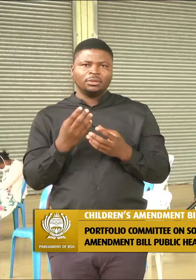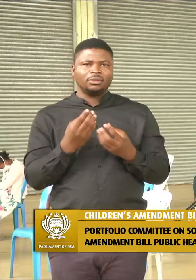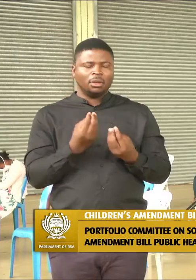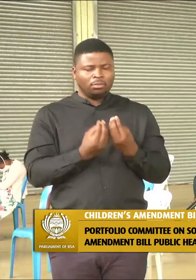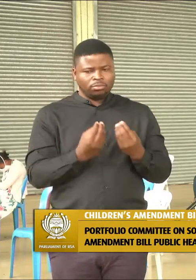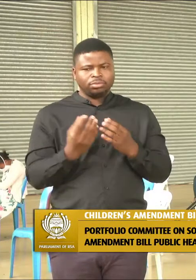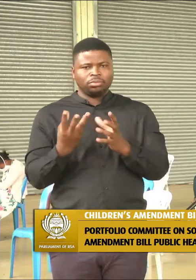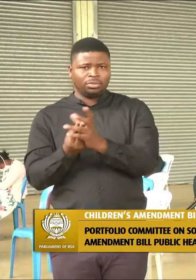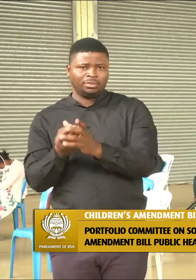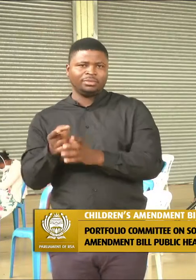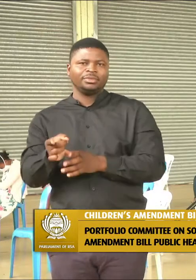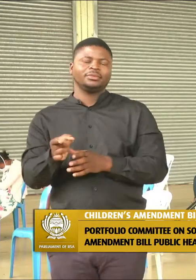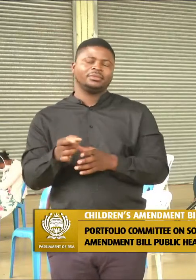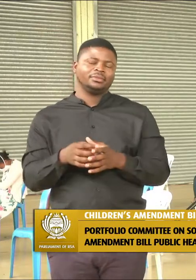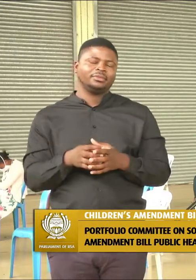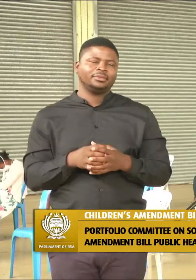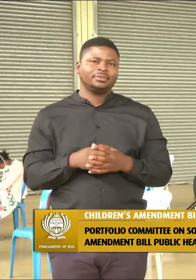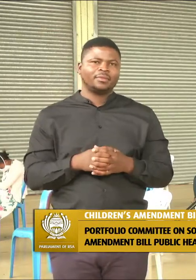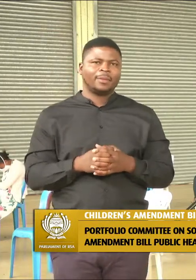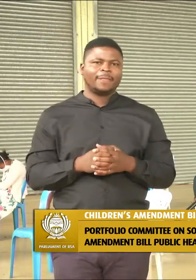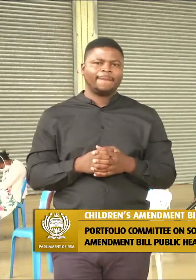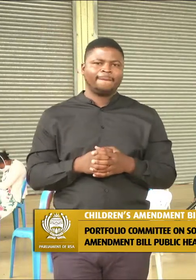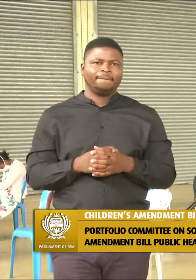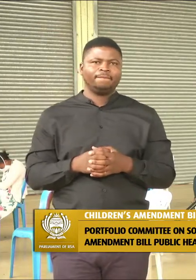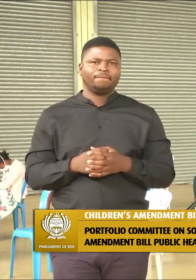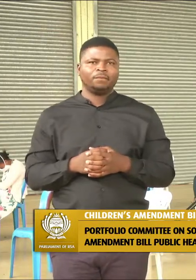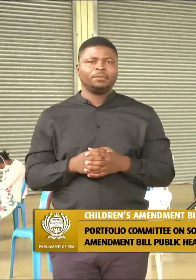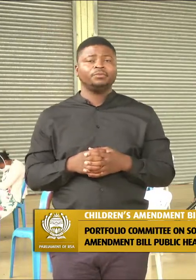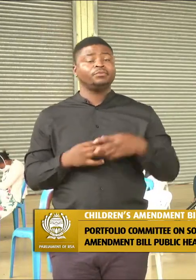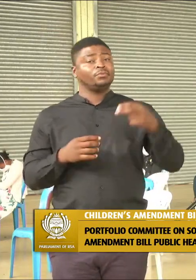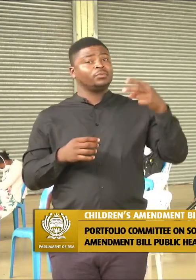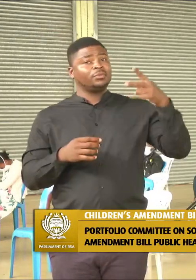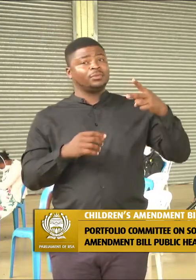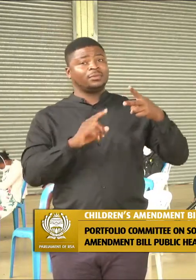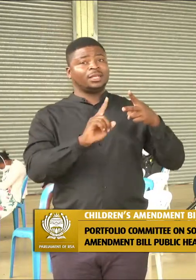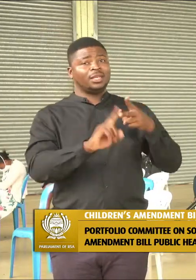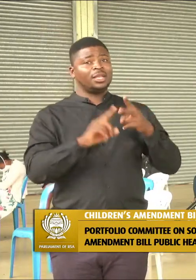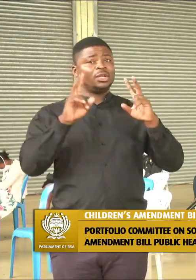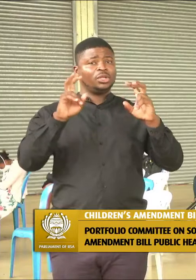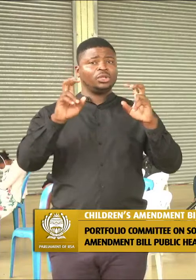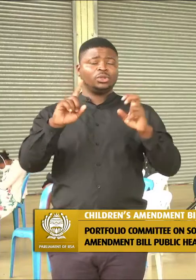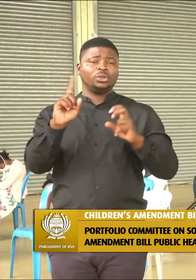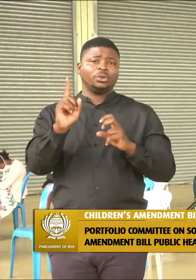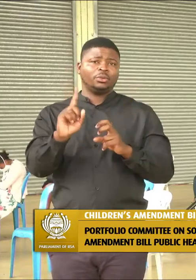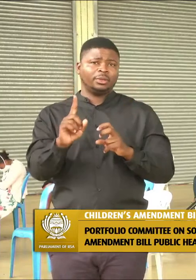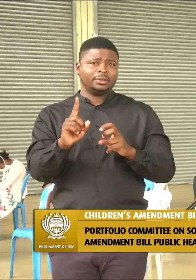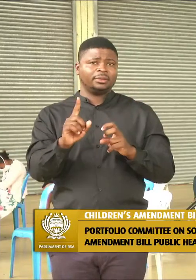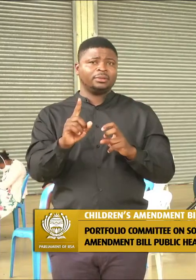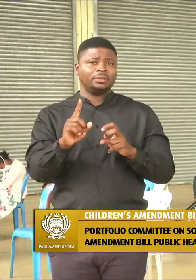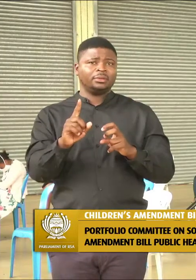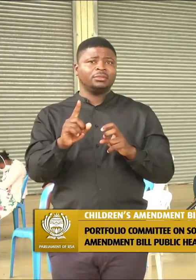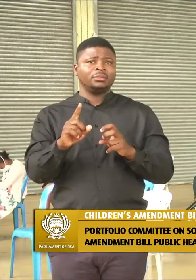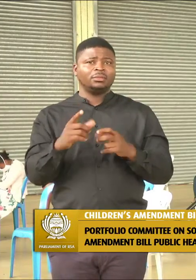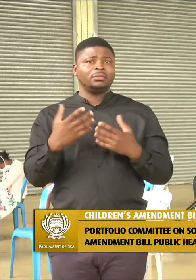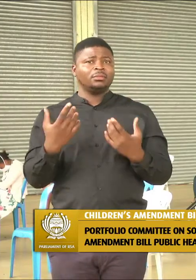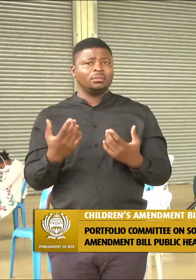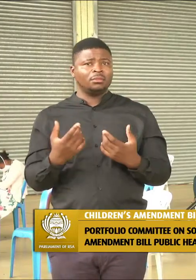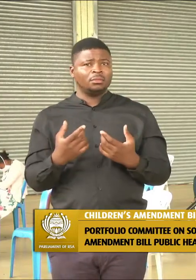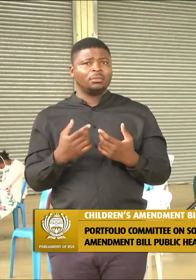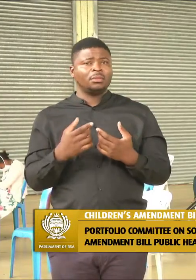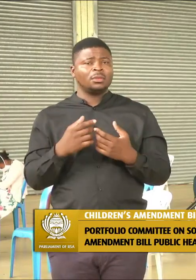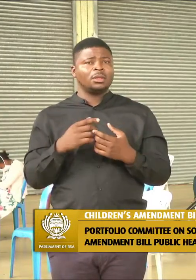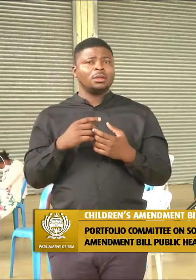kanjani. The second major issue that needs to be addressed is the concept of parental